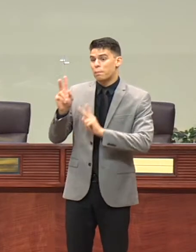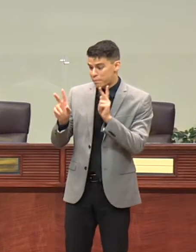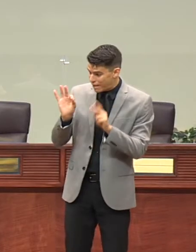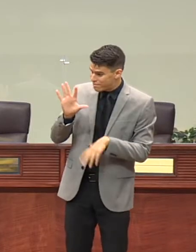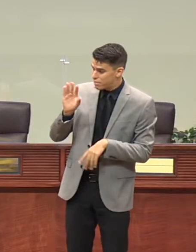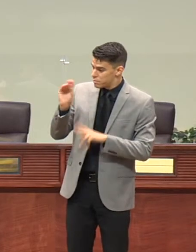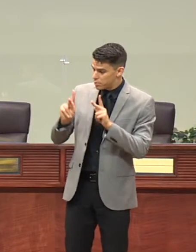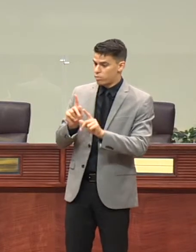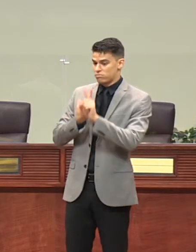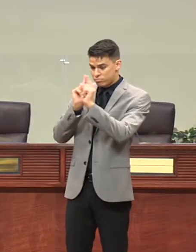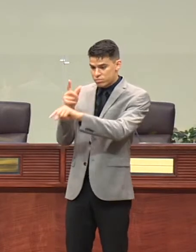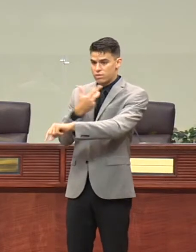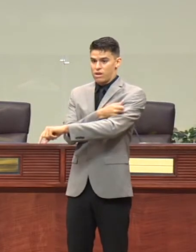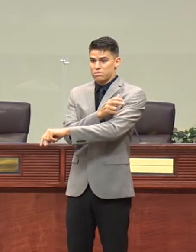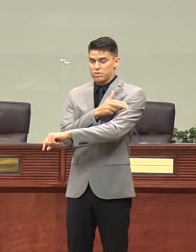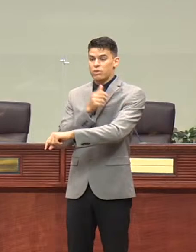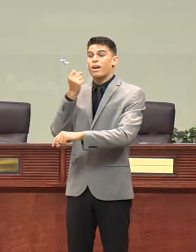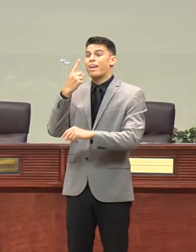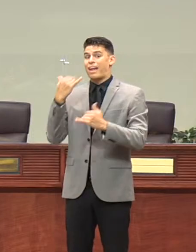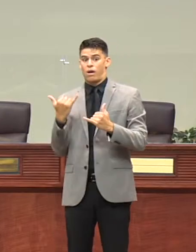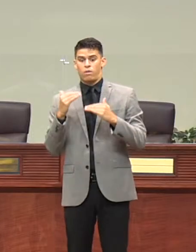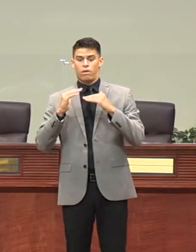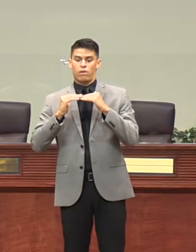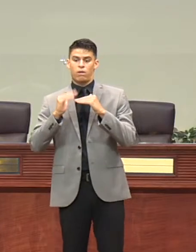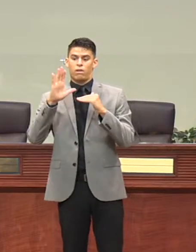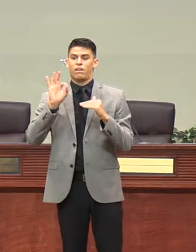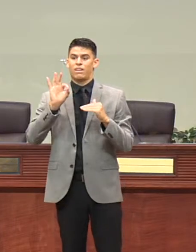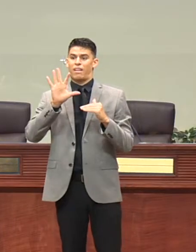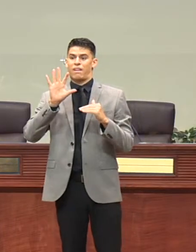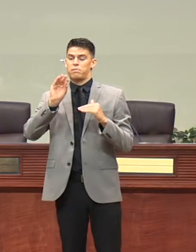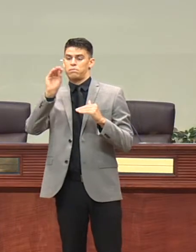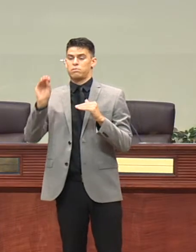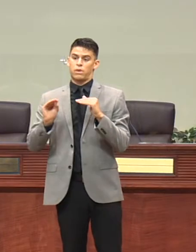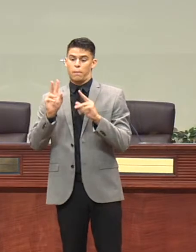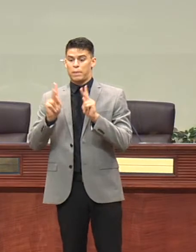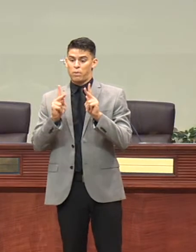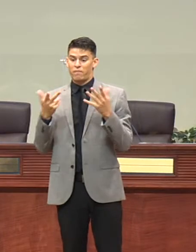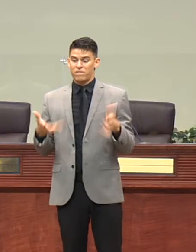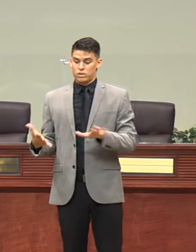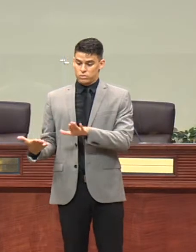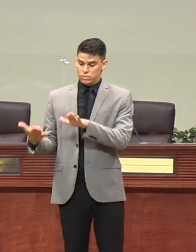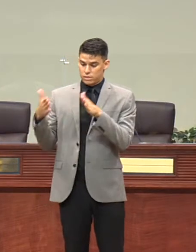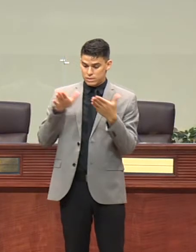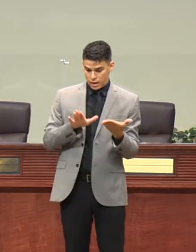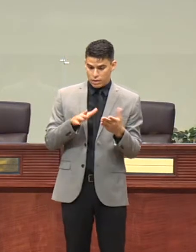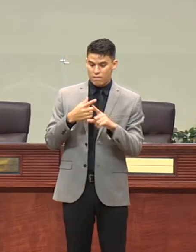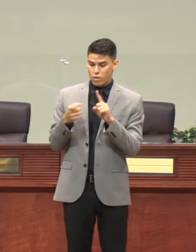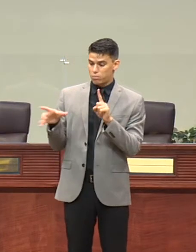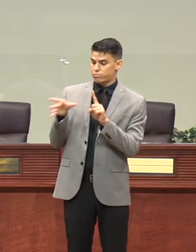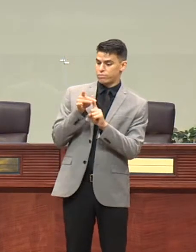than 95% of all people who die from COVID-19 since